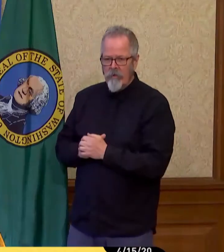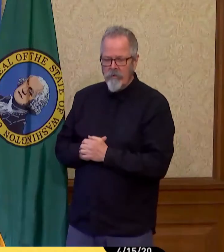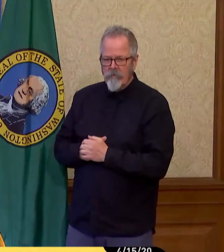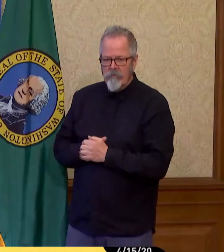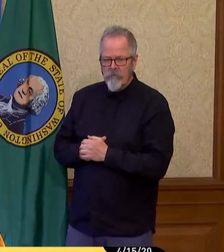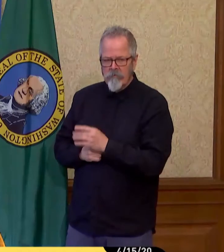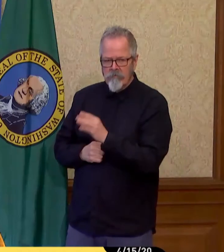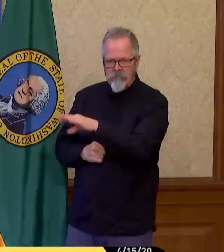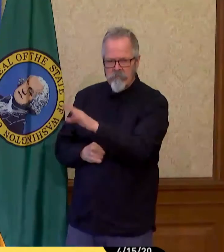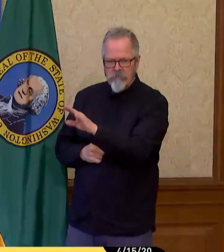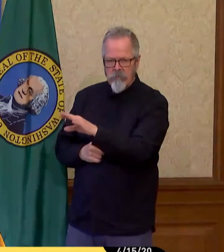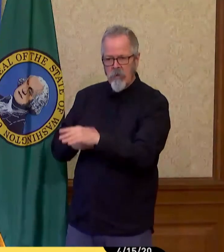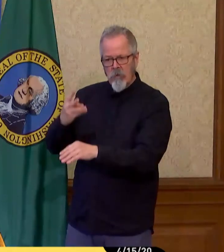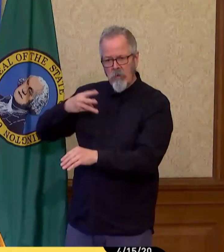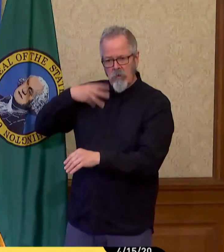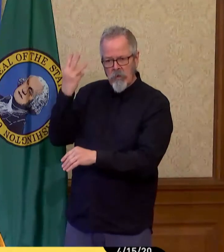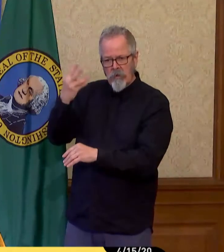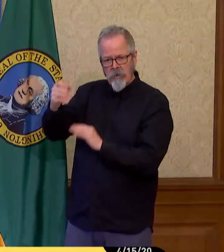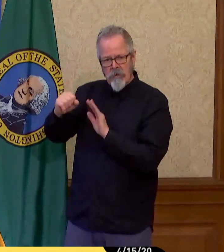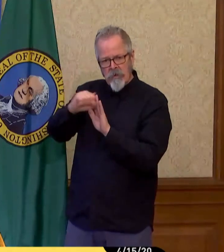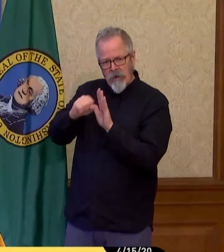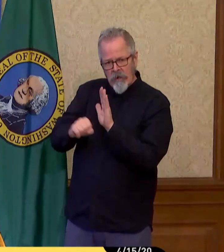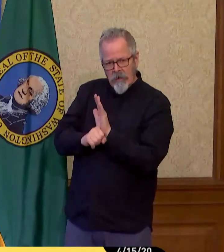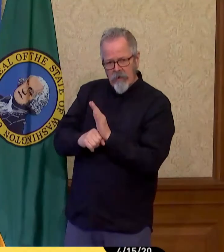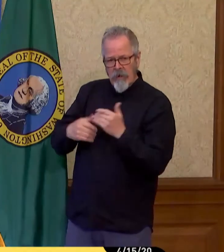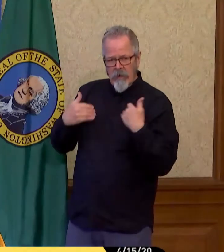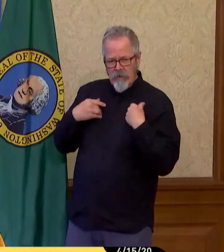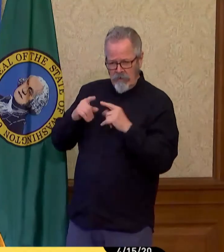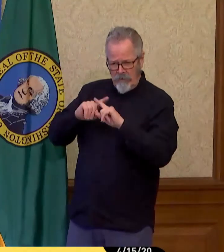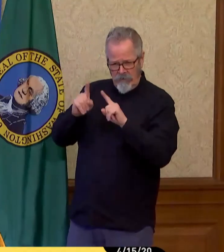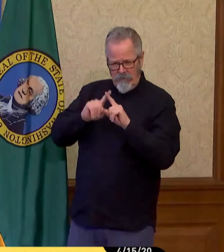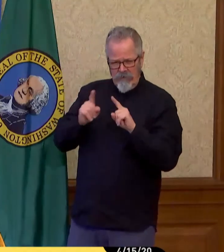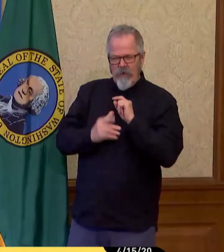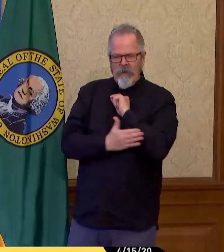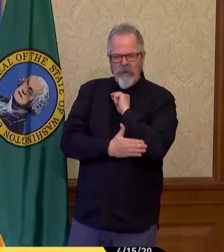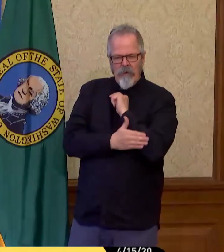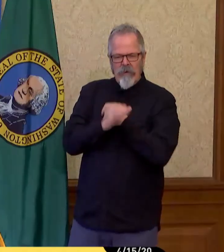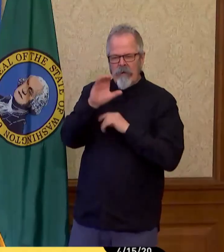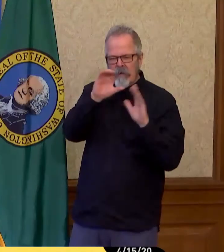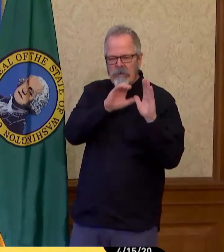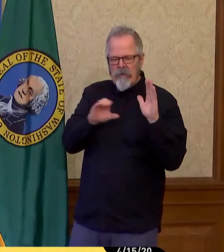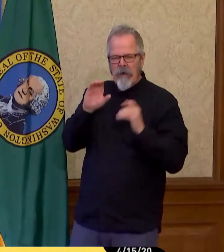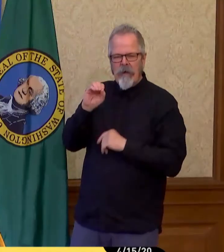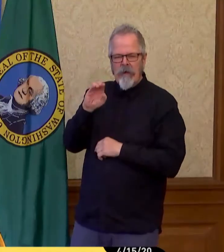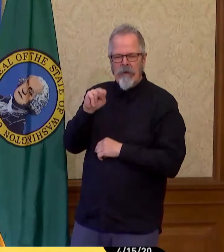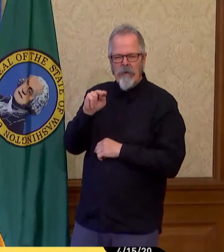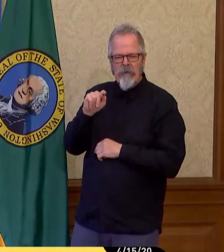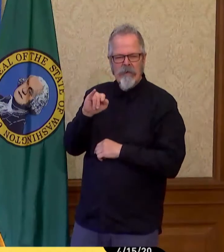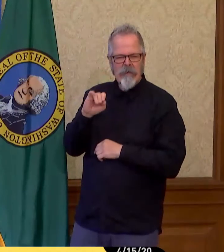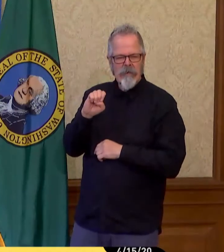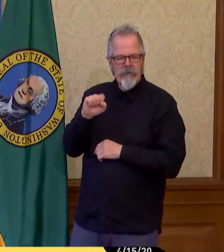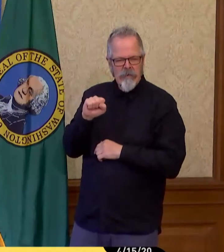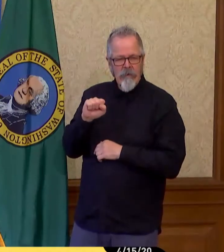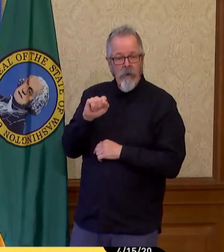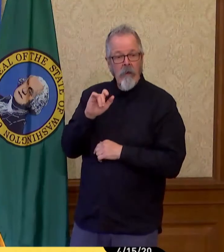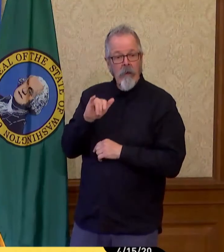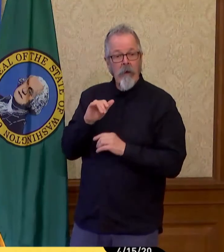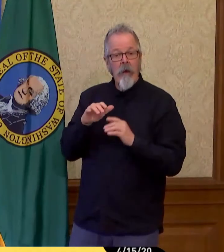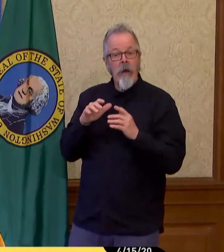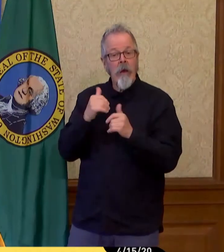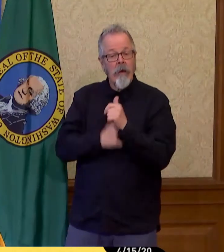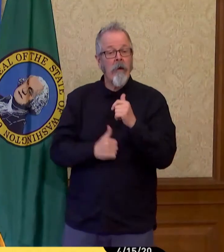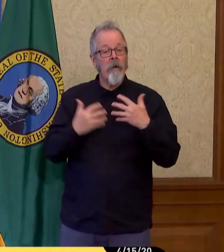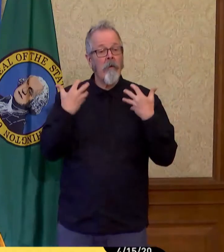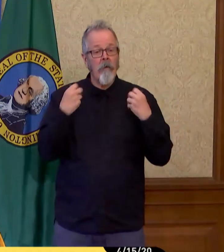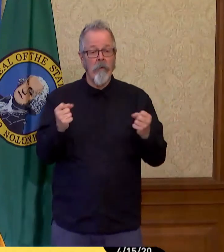public health departments. I'm wondering, how confident are you in the ability of those counties' health departments outside of here, Snohomish and King,